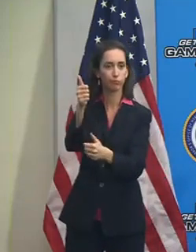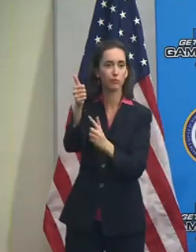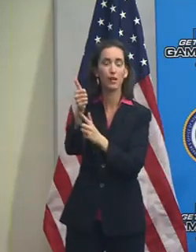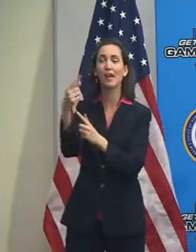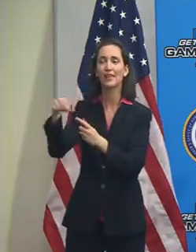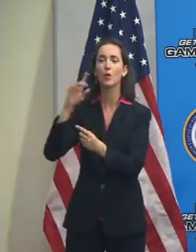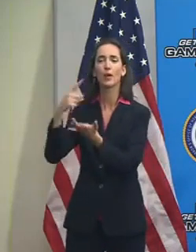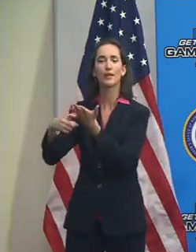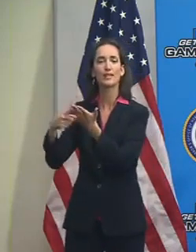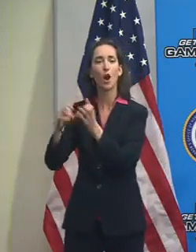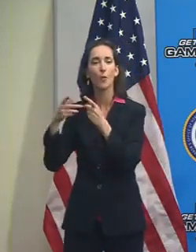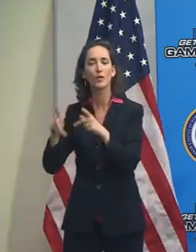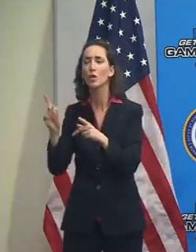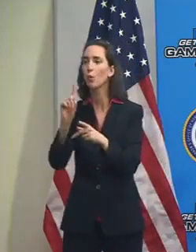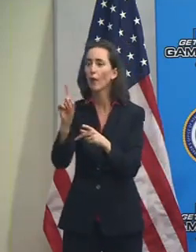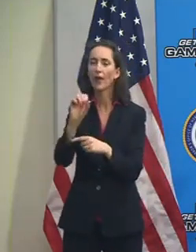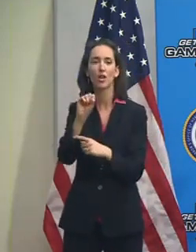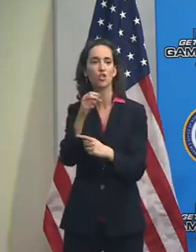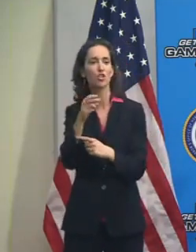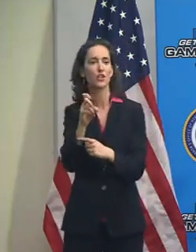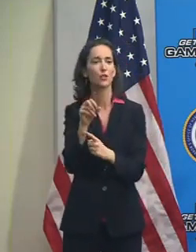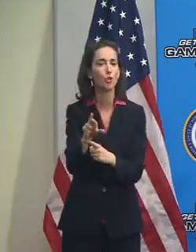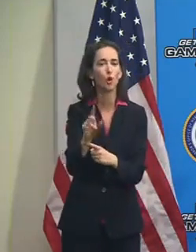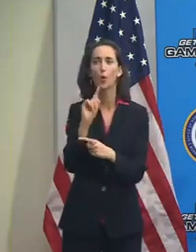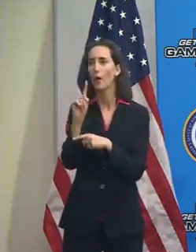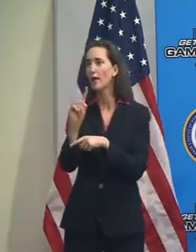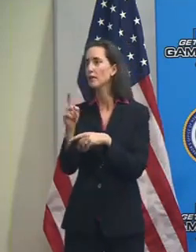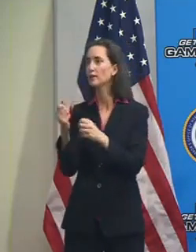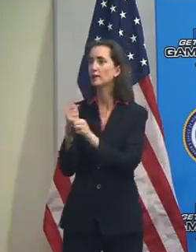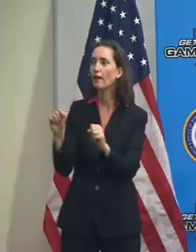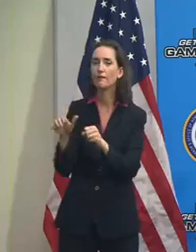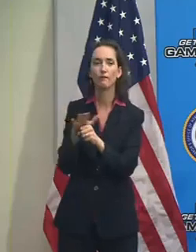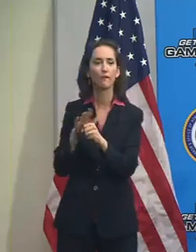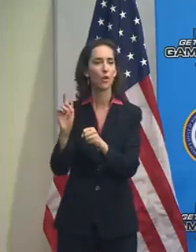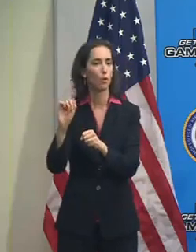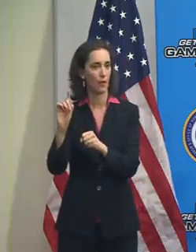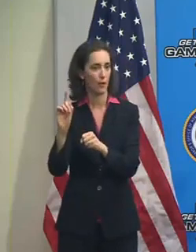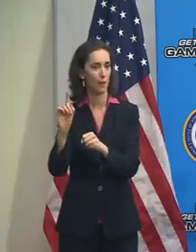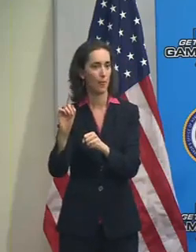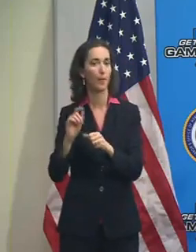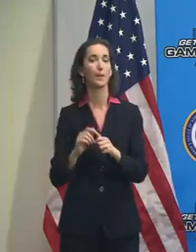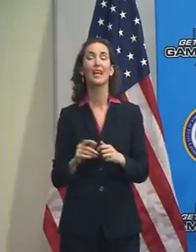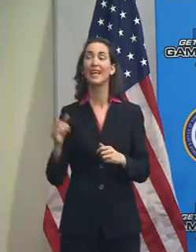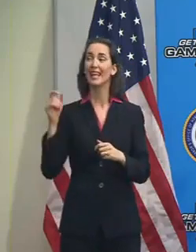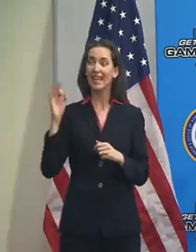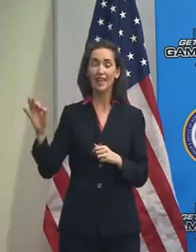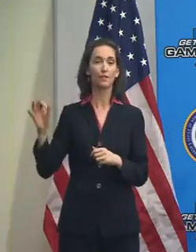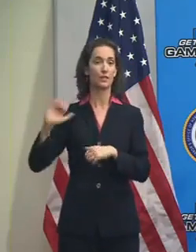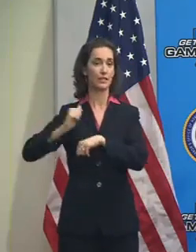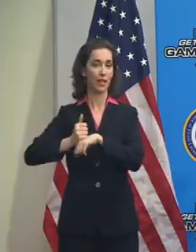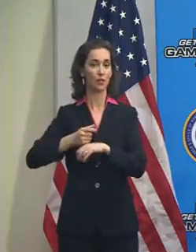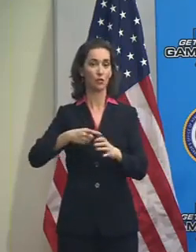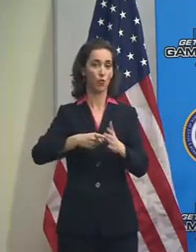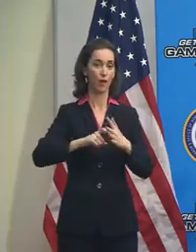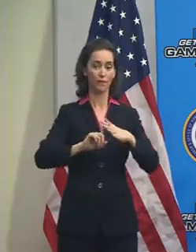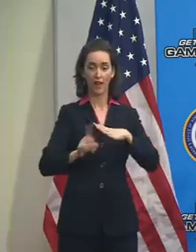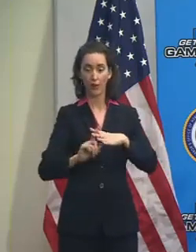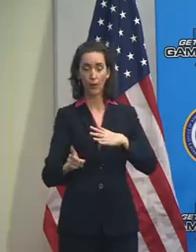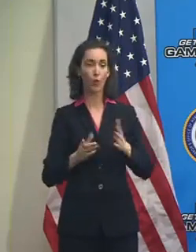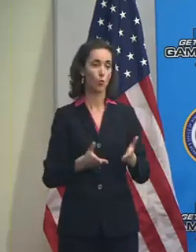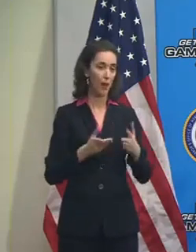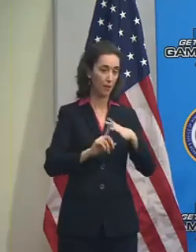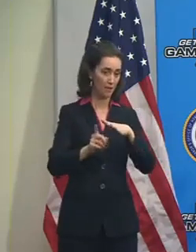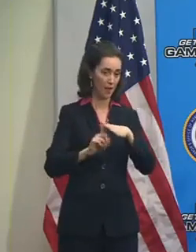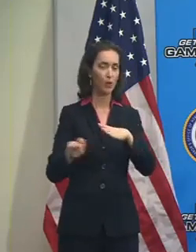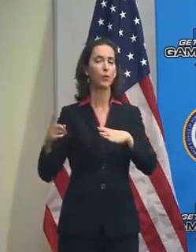about sheltering opportunities in those parishes if they have evacuations in place.